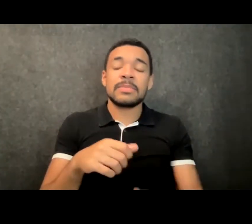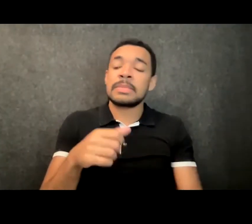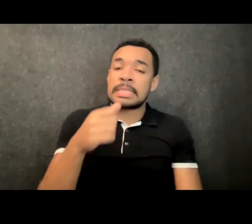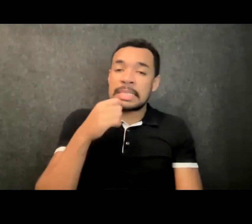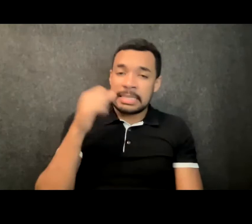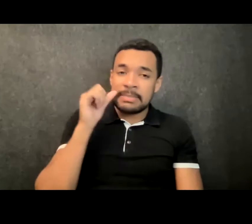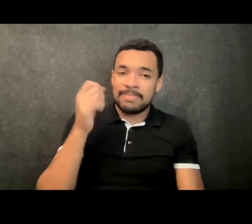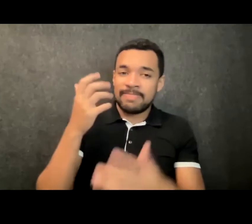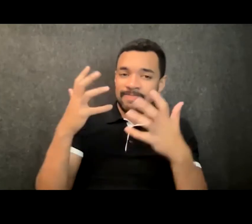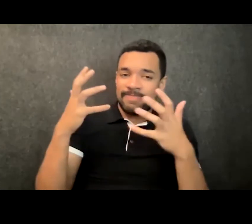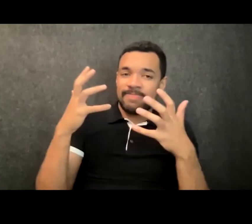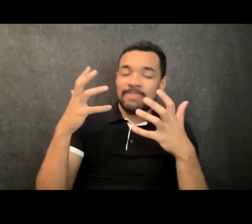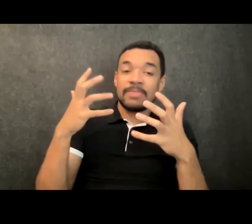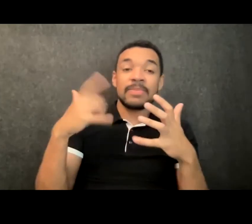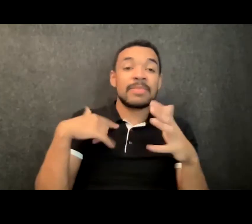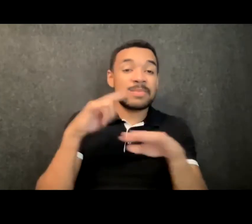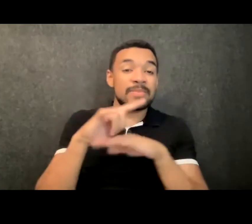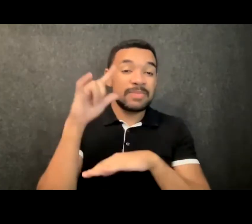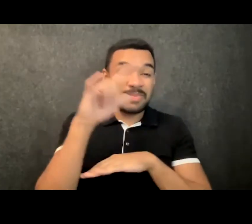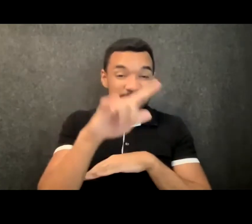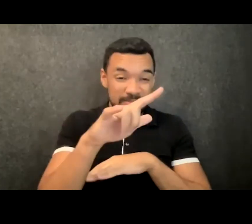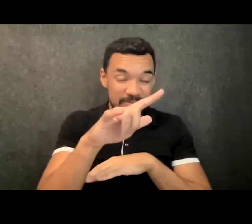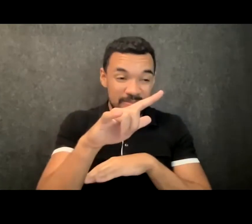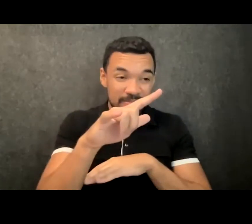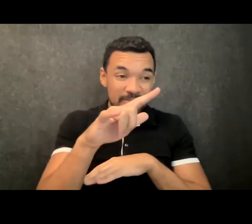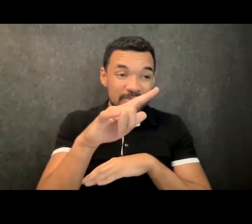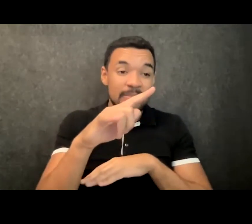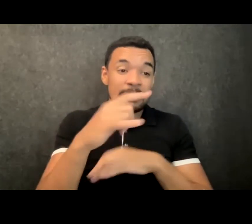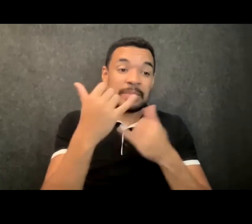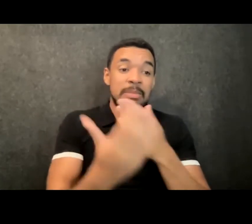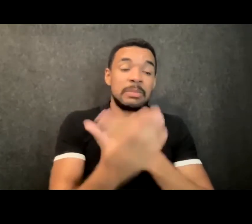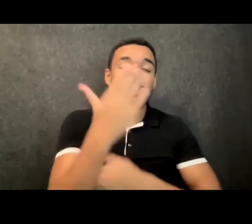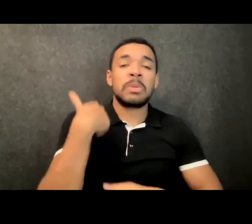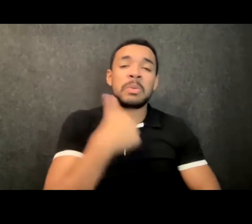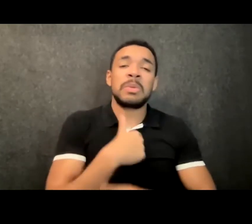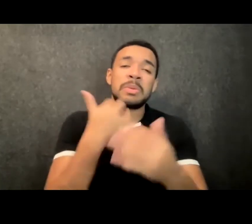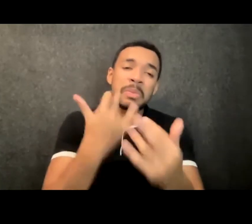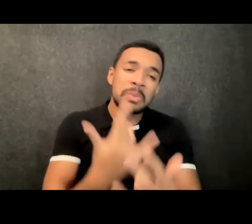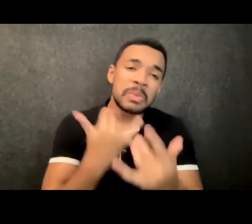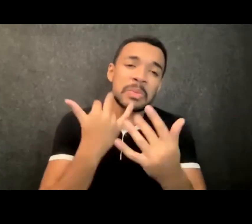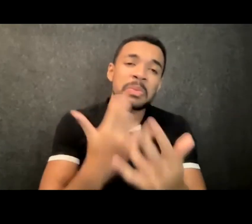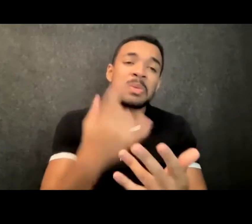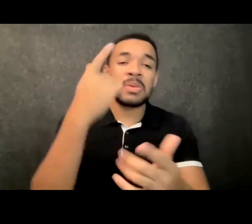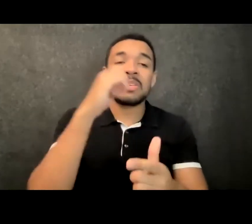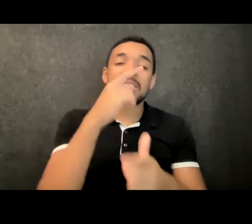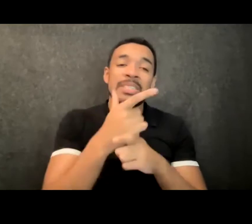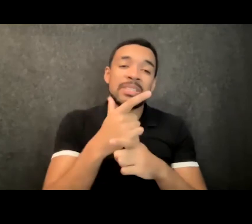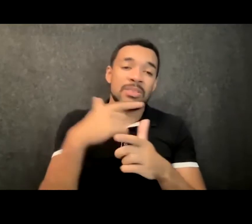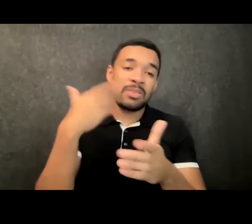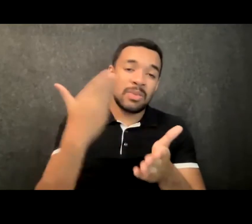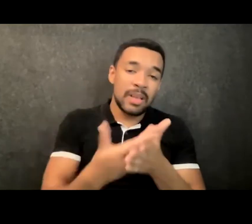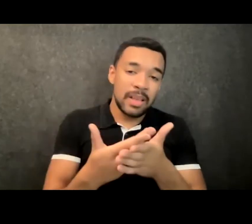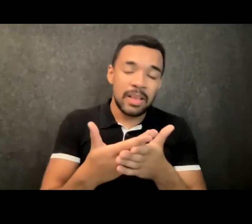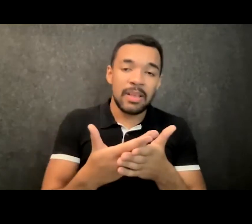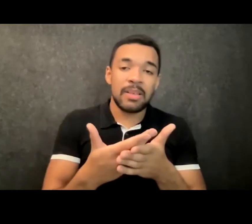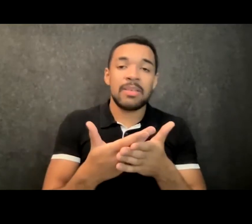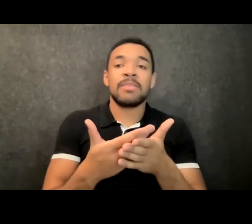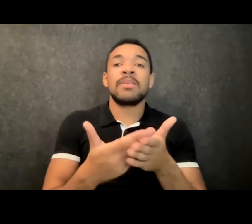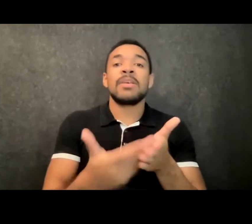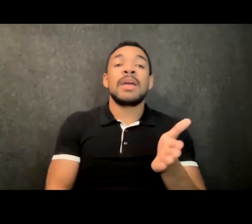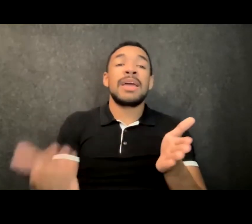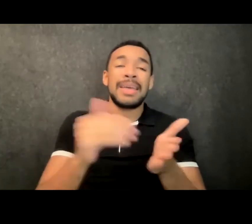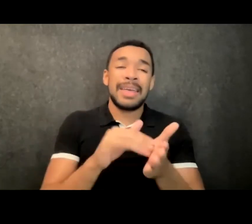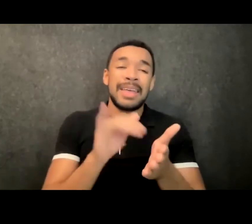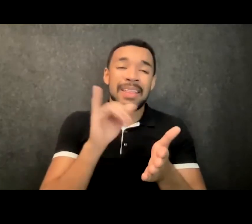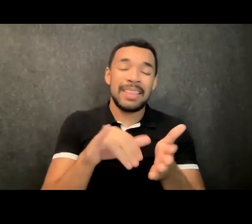I flew out this morning. We waited for my sister to come. We waited as long as we could. Again, that desperation in